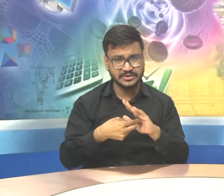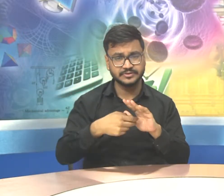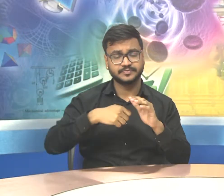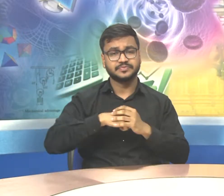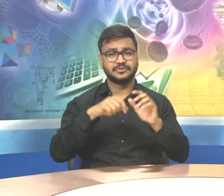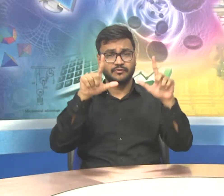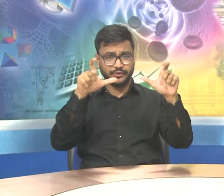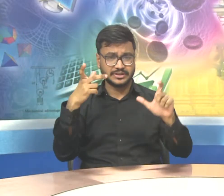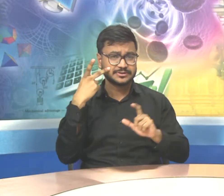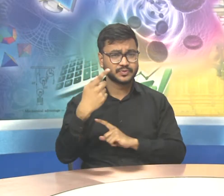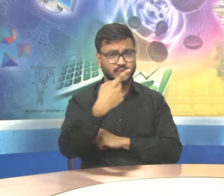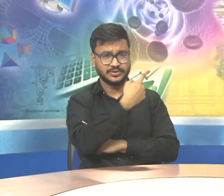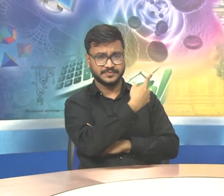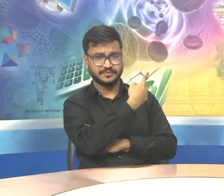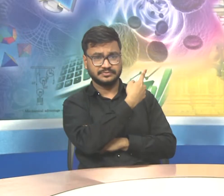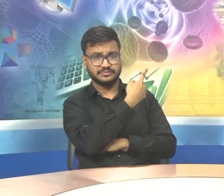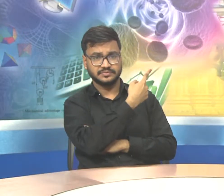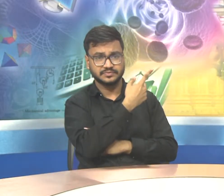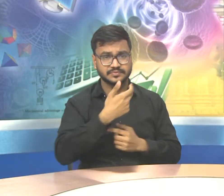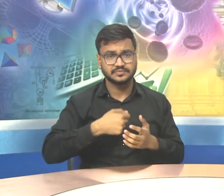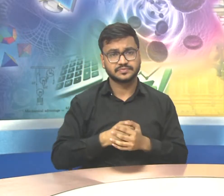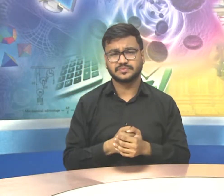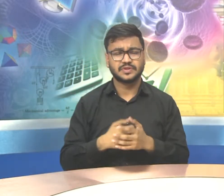Next is impeachment.